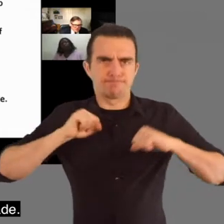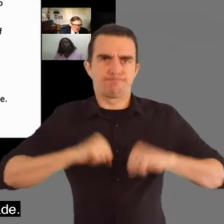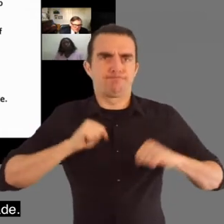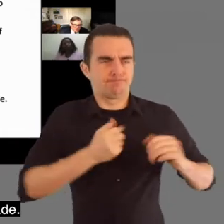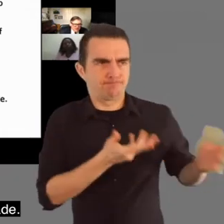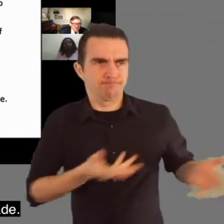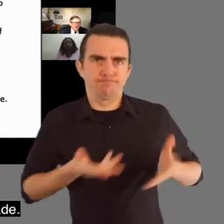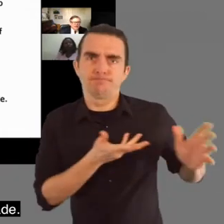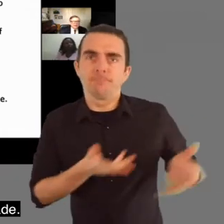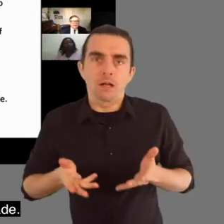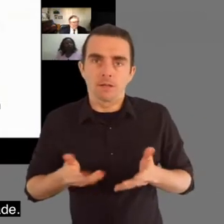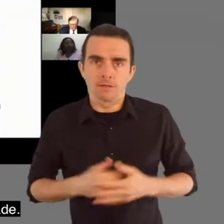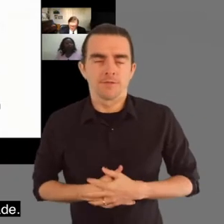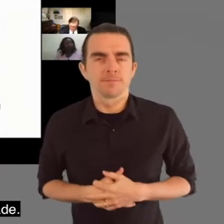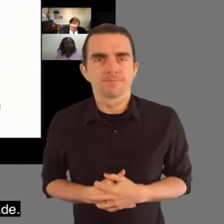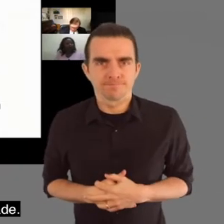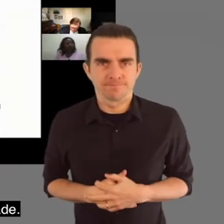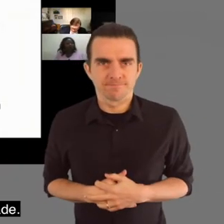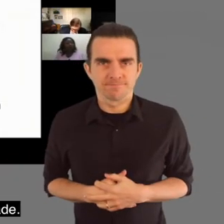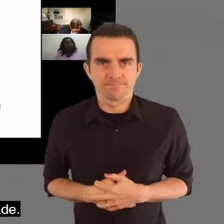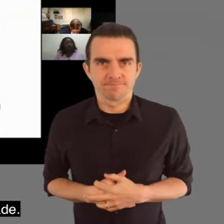made.